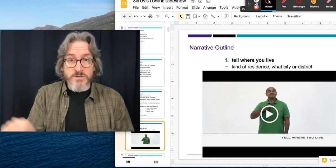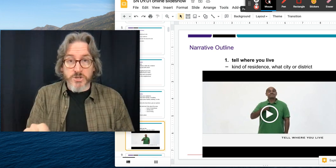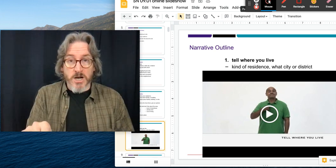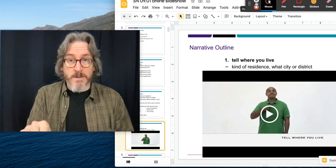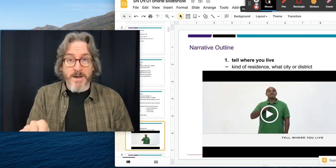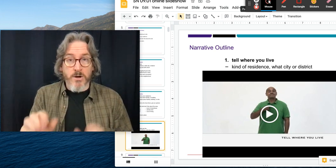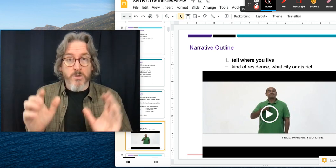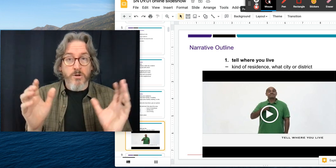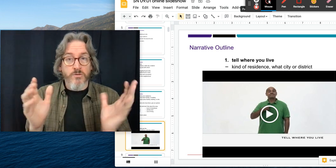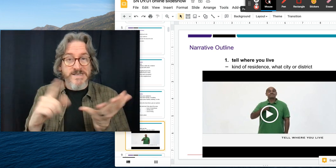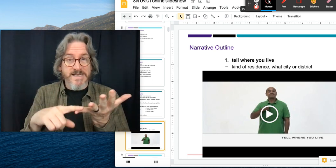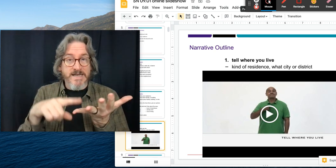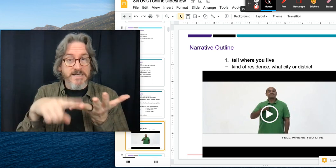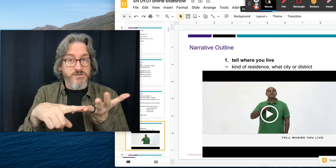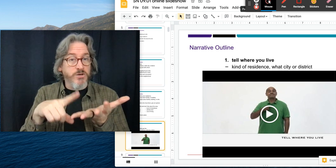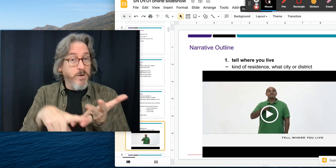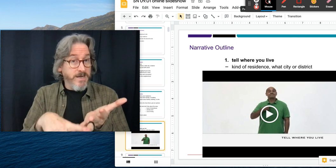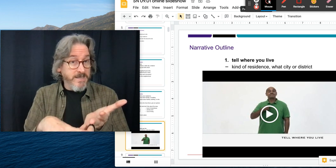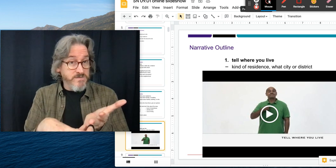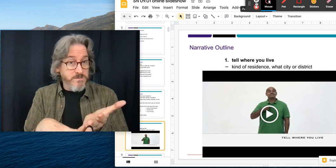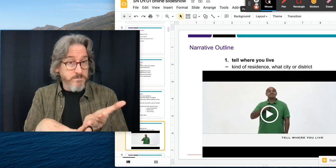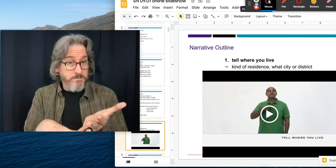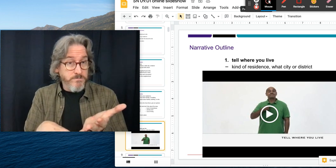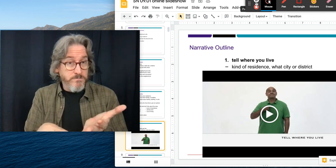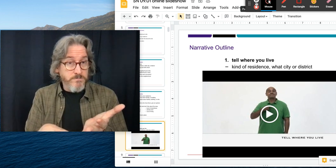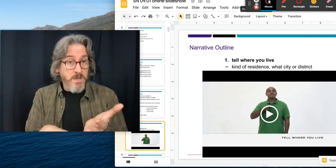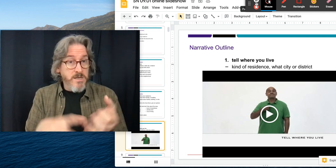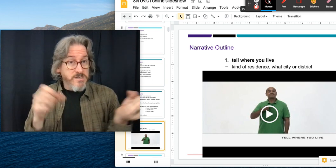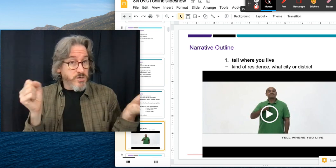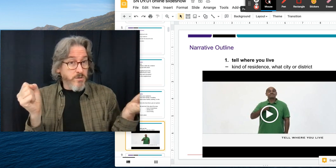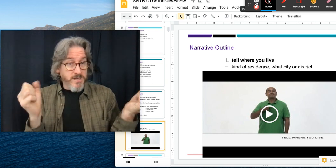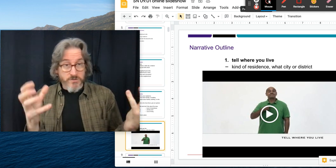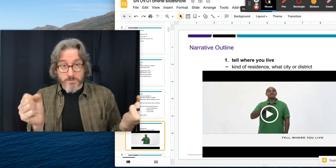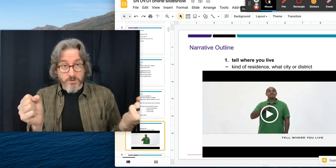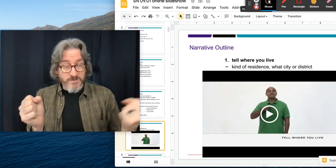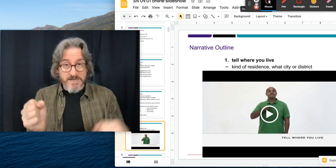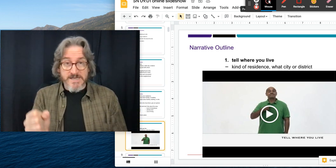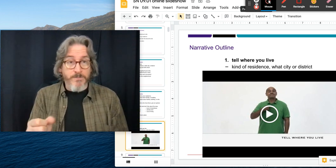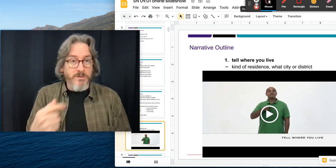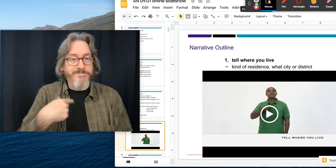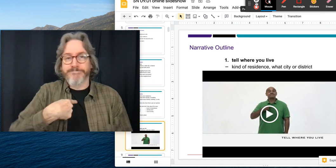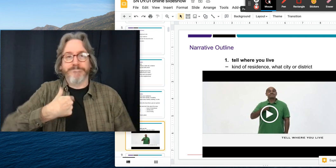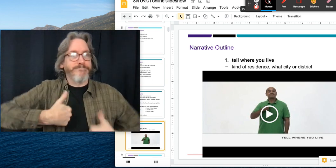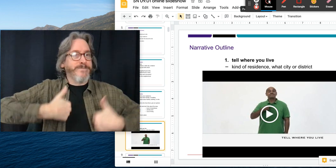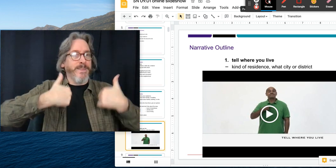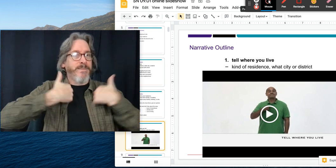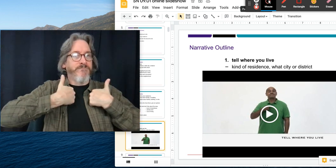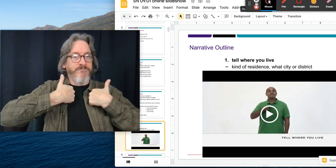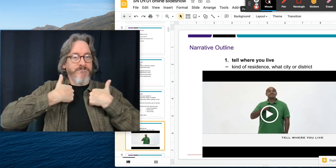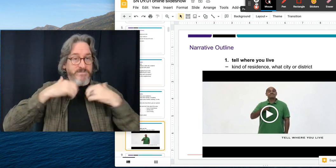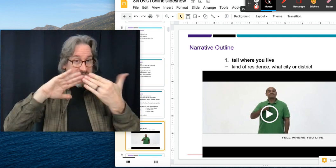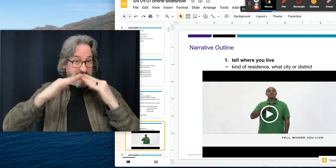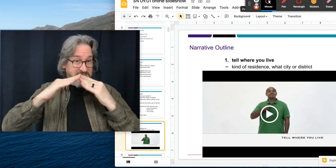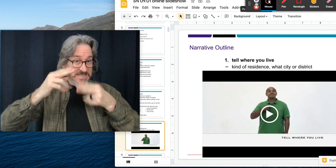he's going to talk about the city and district where he lives. So there's a perfect example.